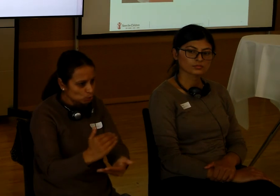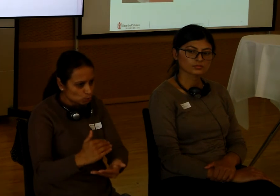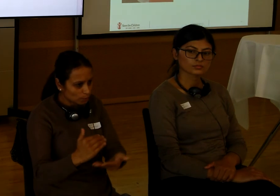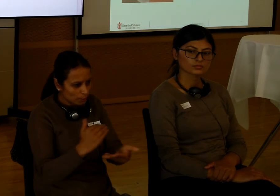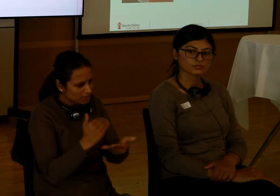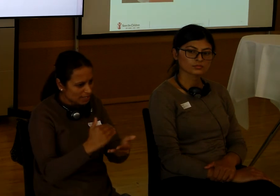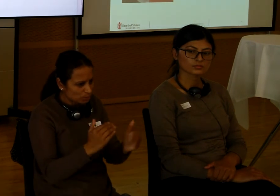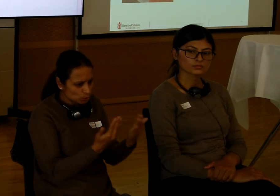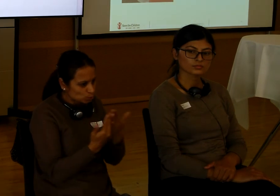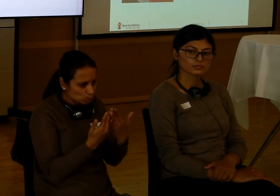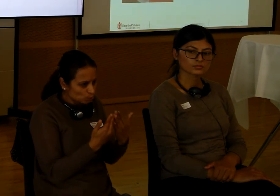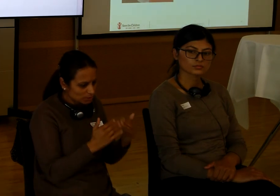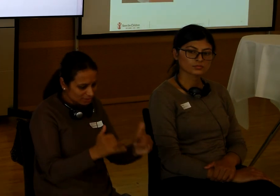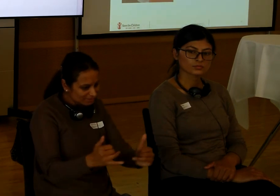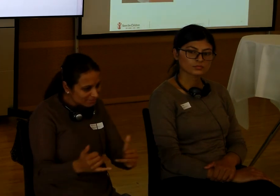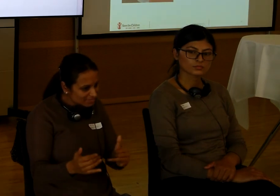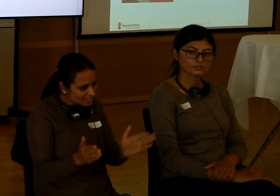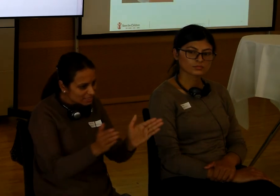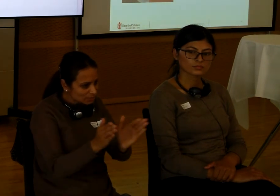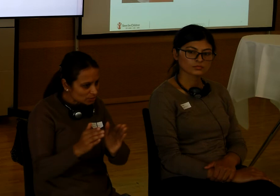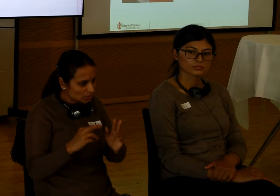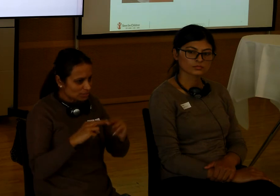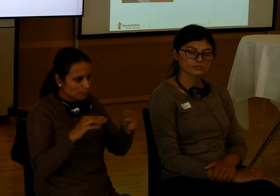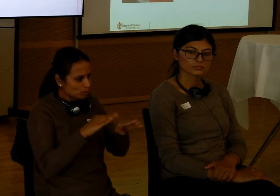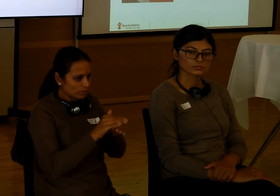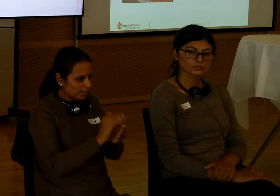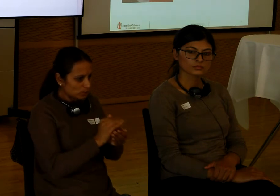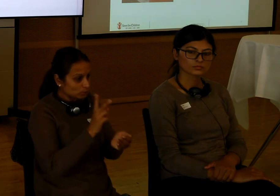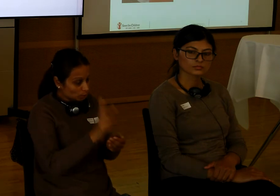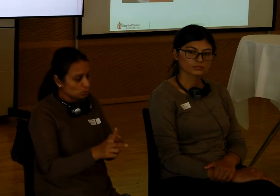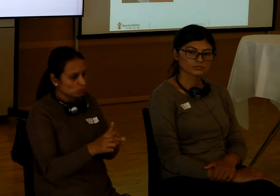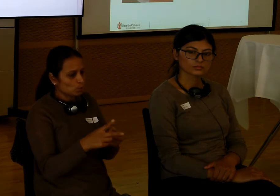with disabilities, or even models where